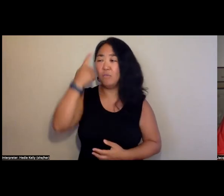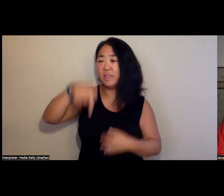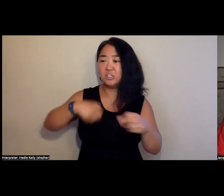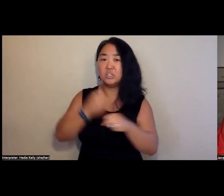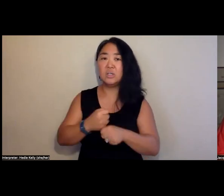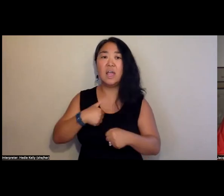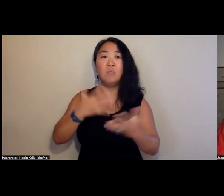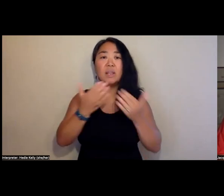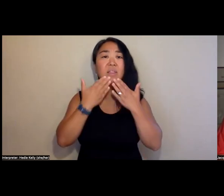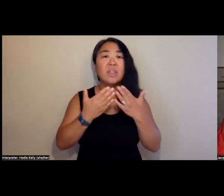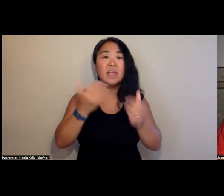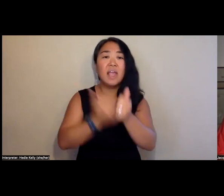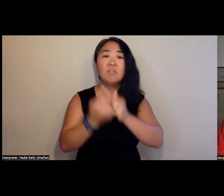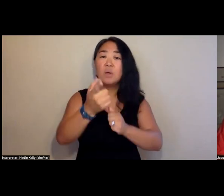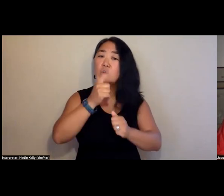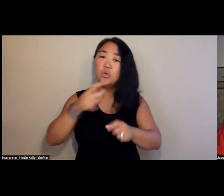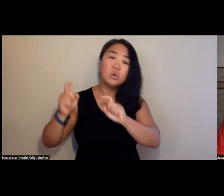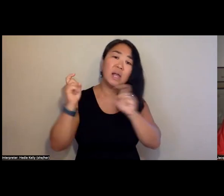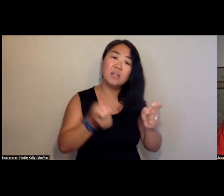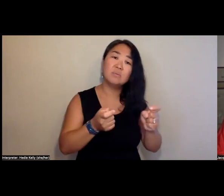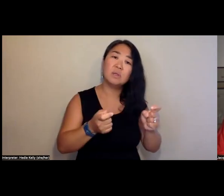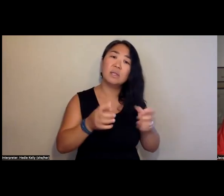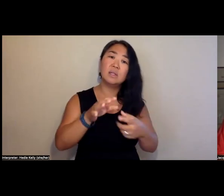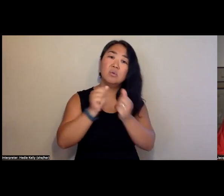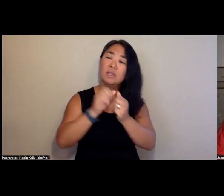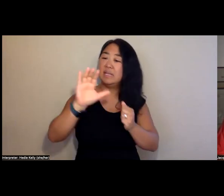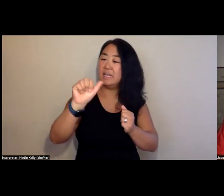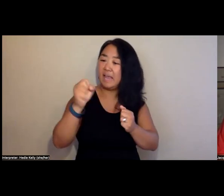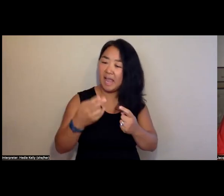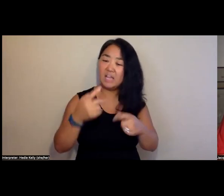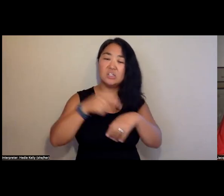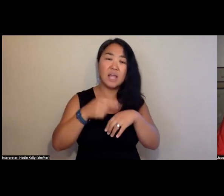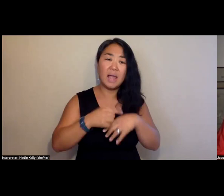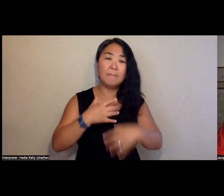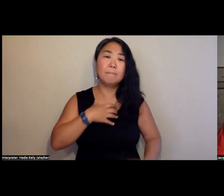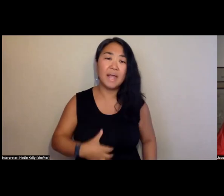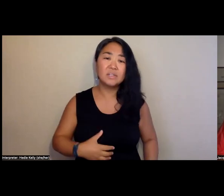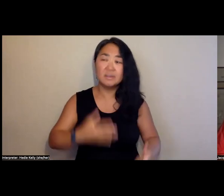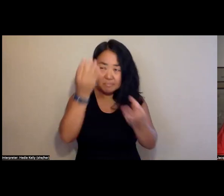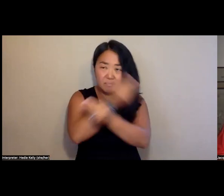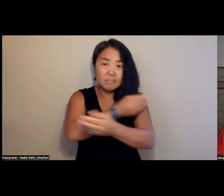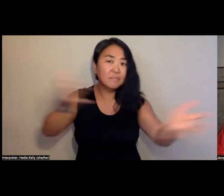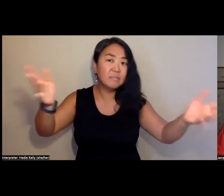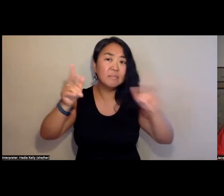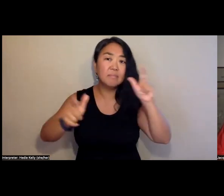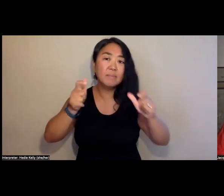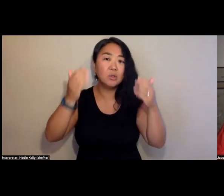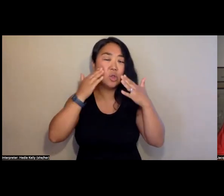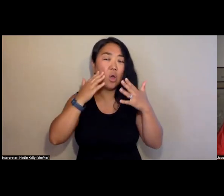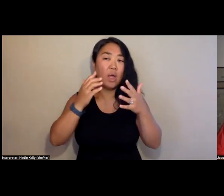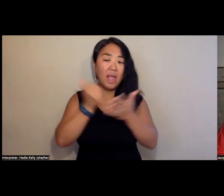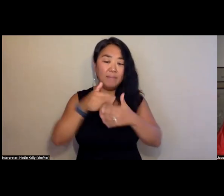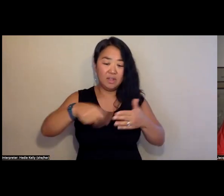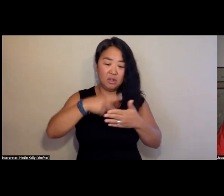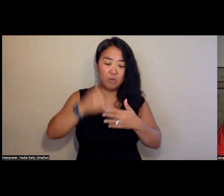to thank everyone who's made some contributions of cash and time and passion and word spreading and helping this project grow in its